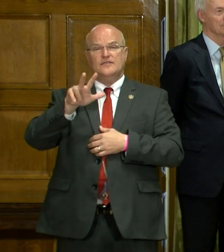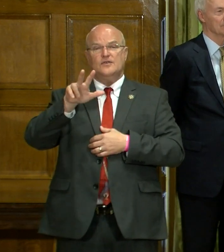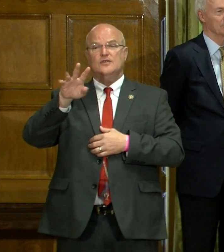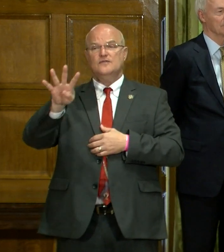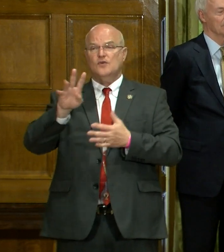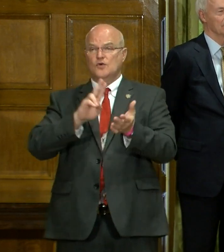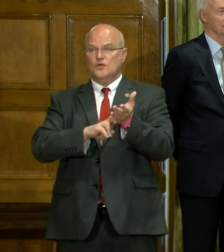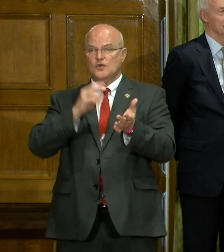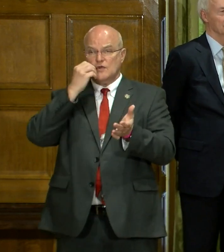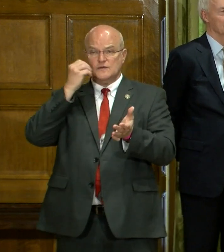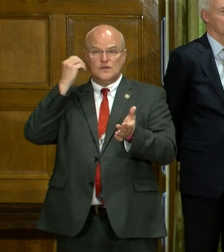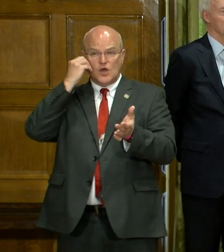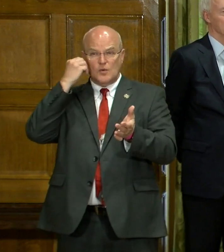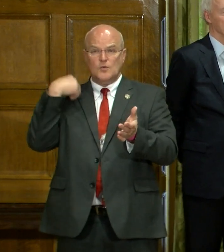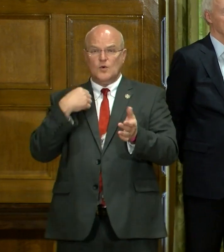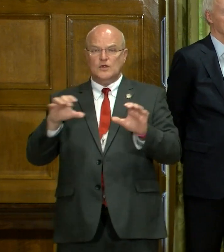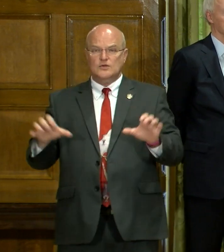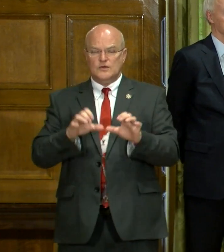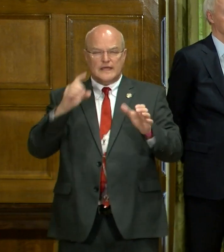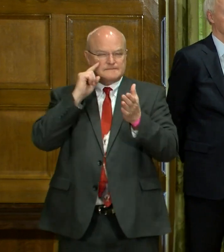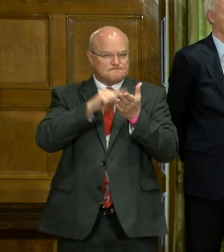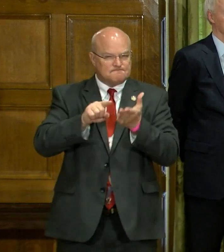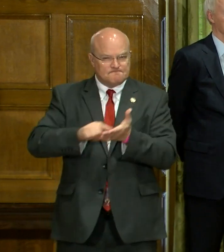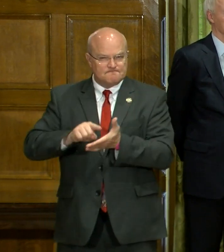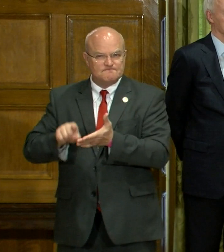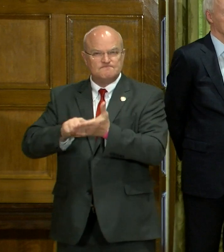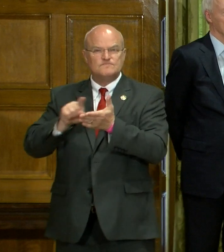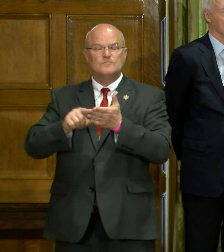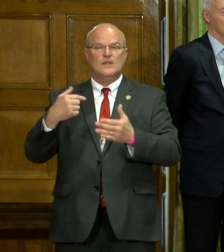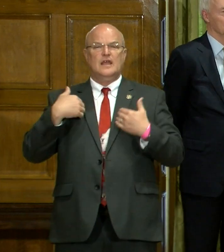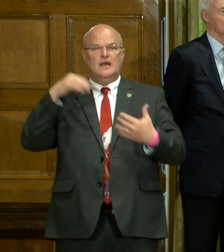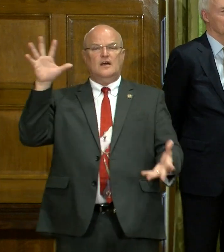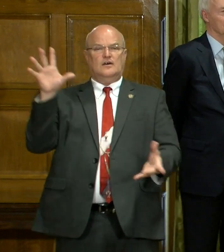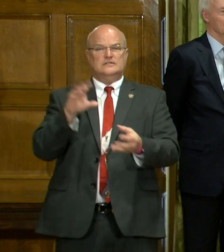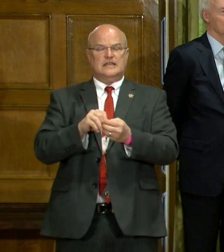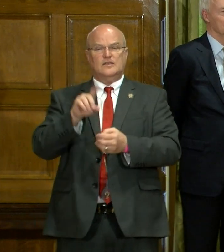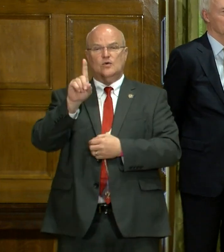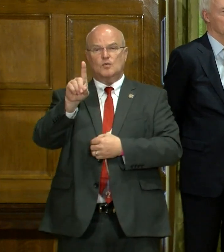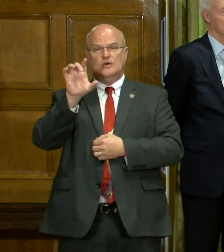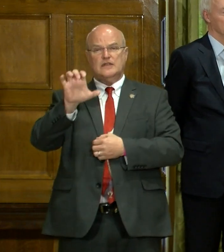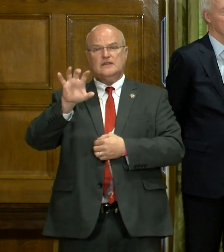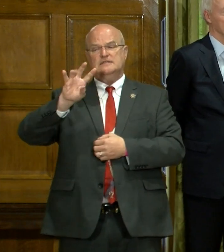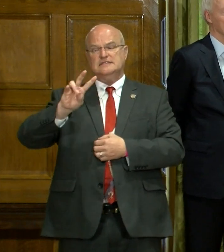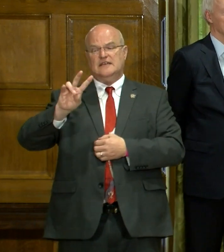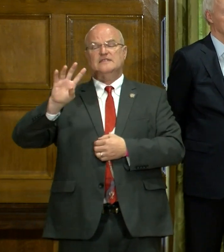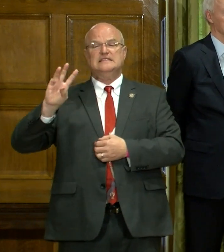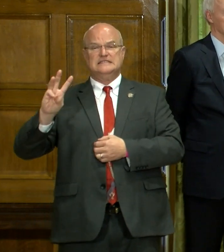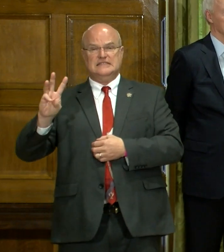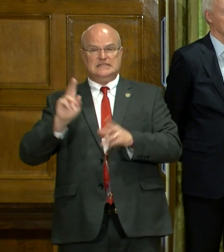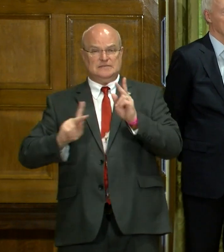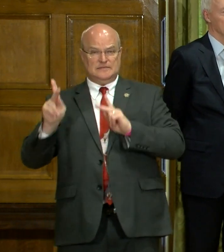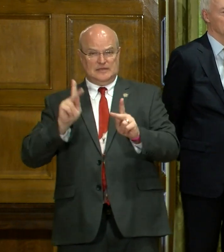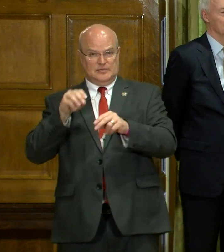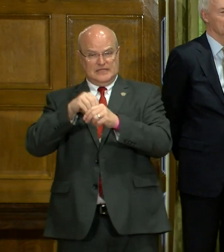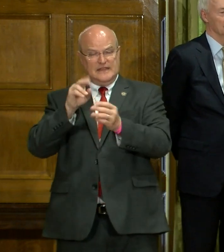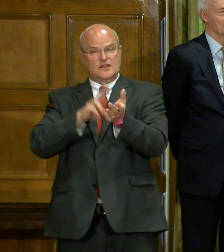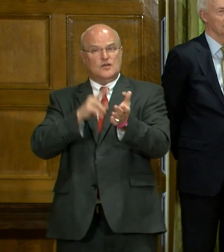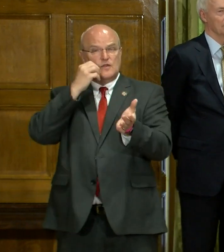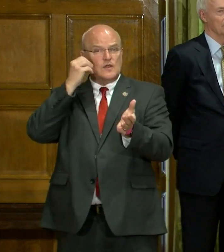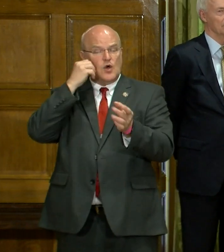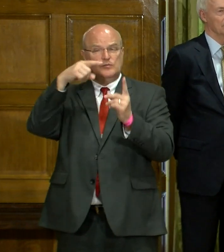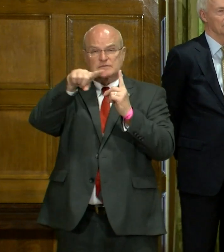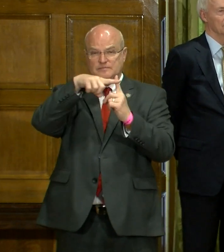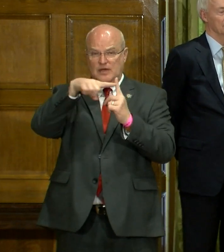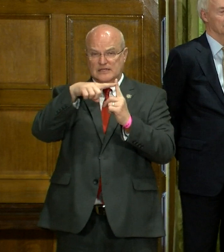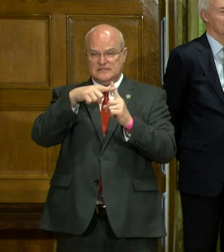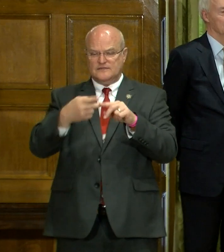34 nursing homes in which we're doing active investigations. We have a total of 176 residents who have tested positive,